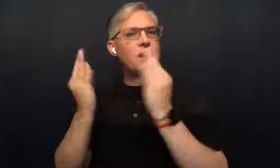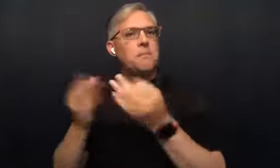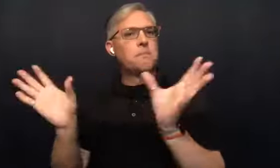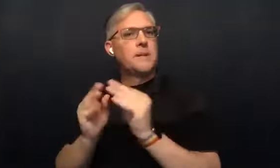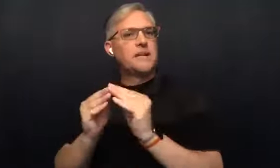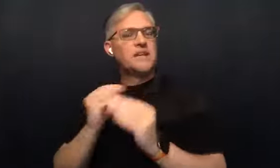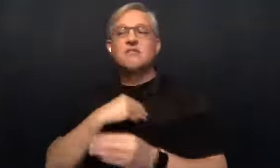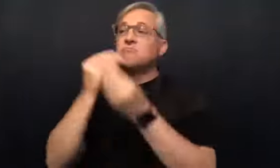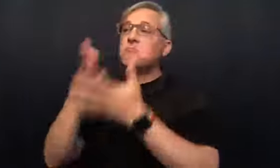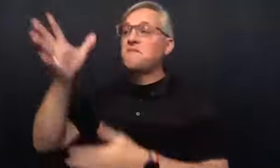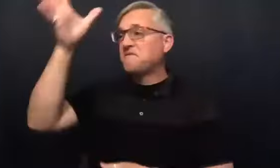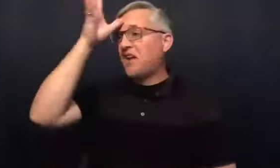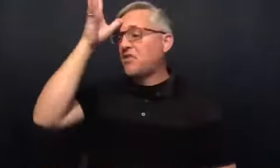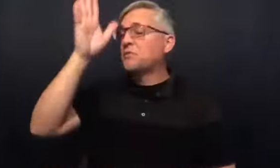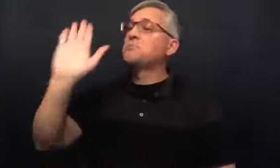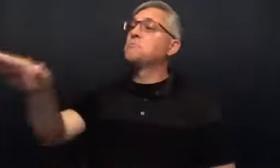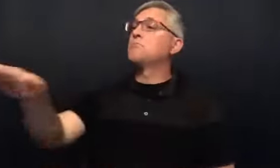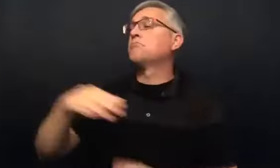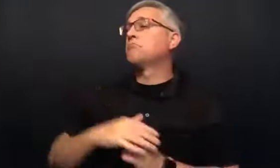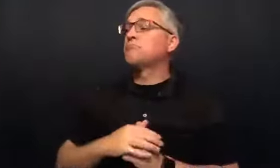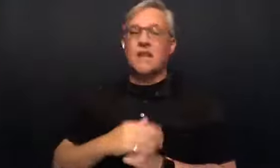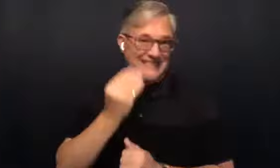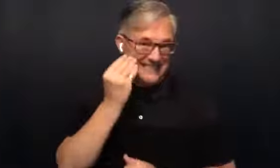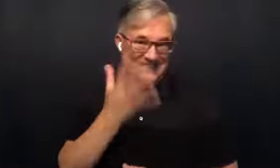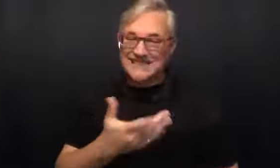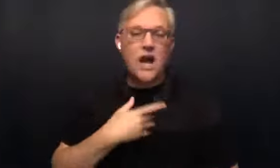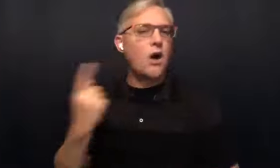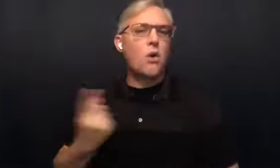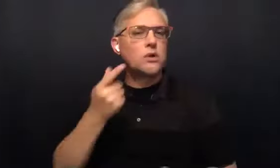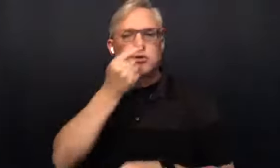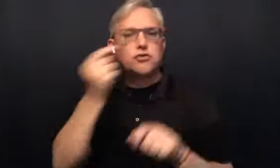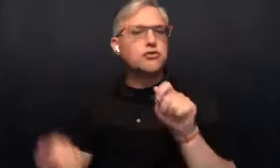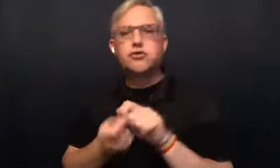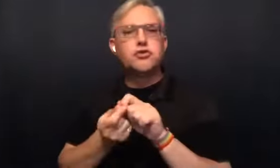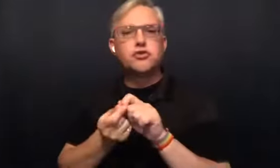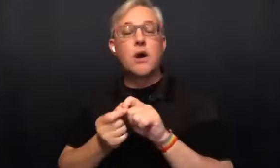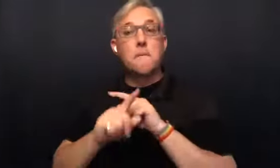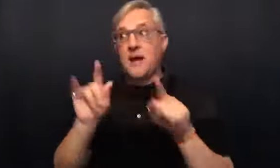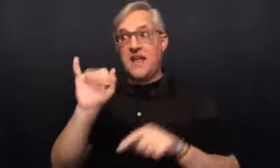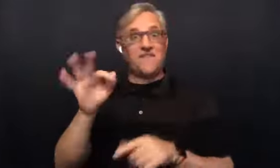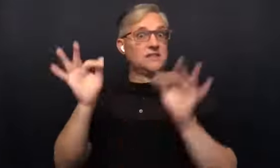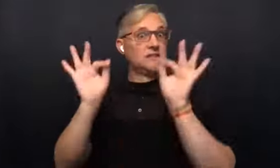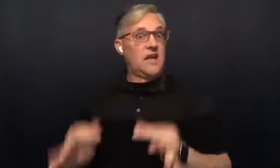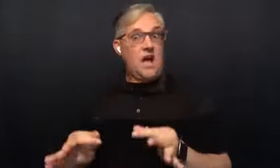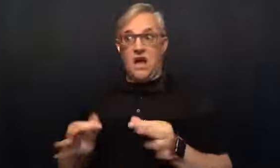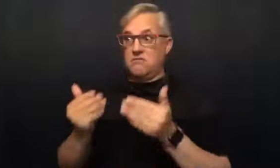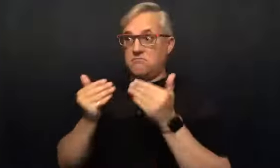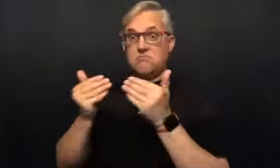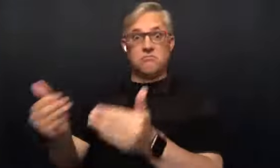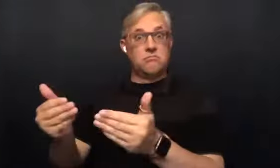I would say to you is I was always living on that road to revenge. But if you decide to walk on that road to revenge, you be sure to dig two graves, because that's